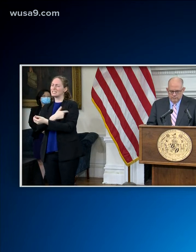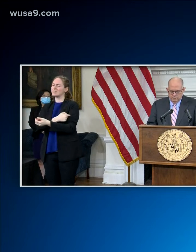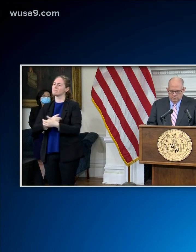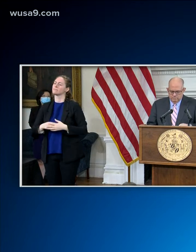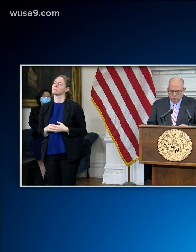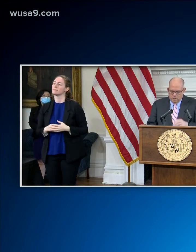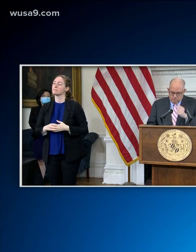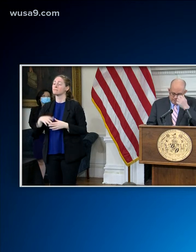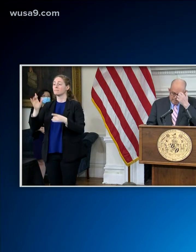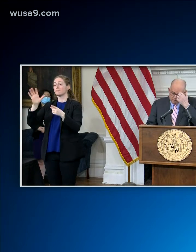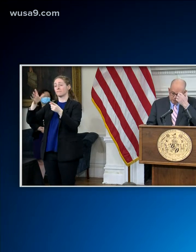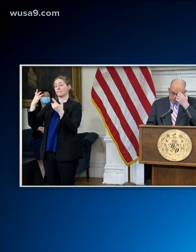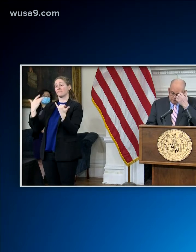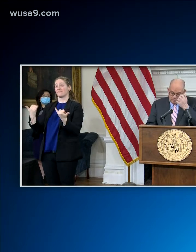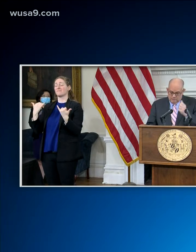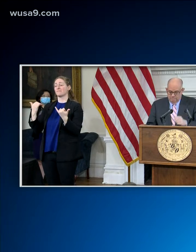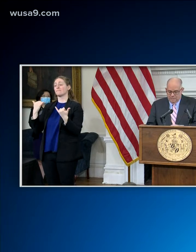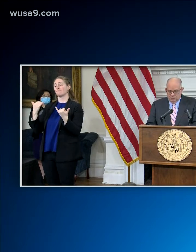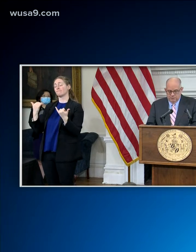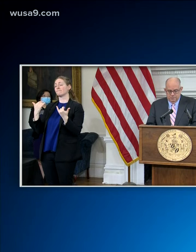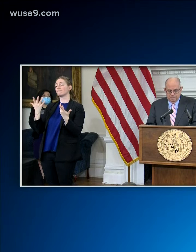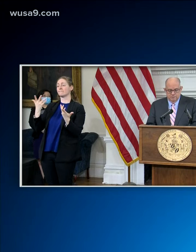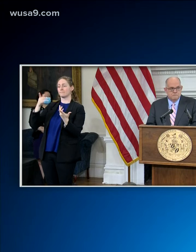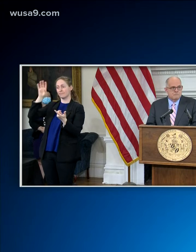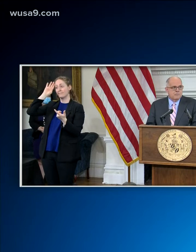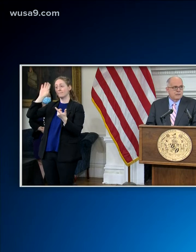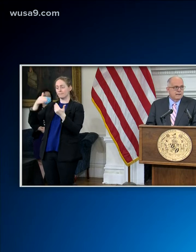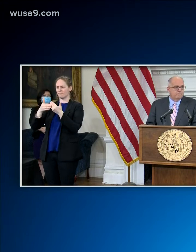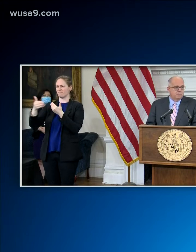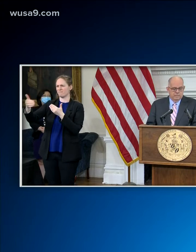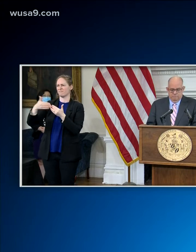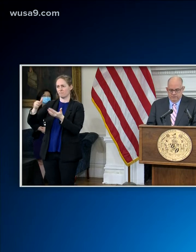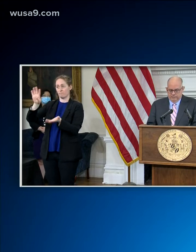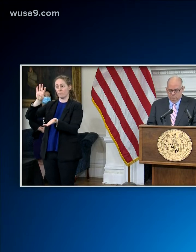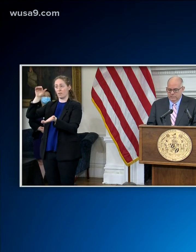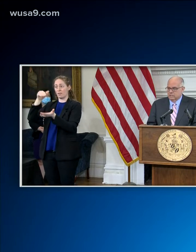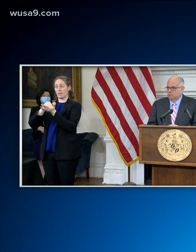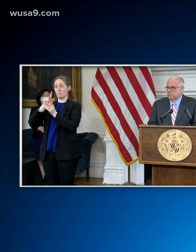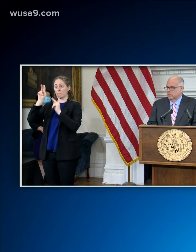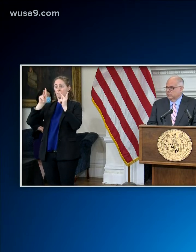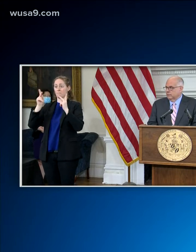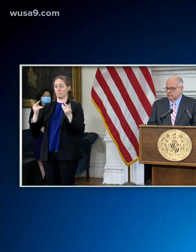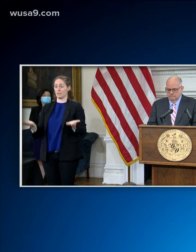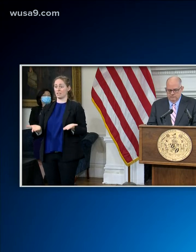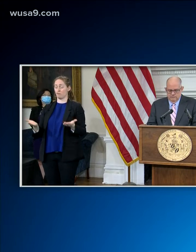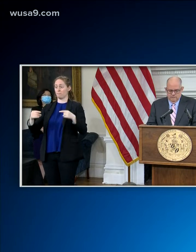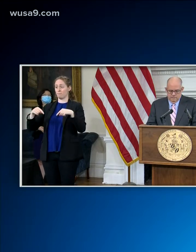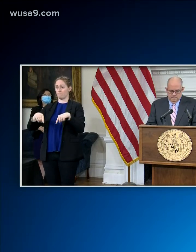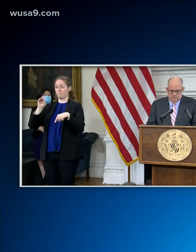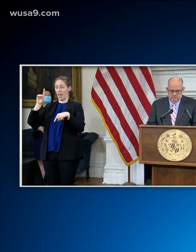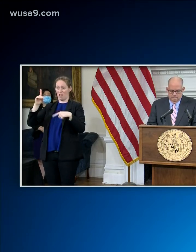More than 400,000 Marylanders have been infected by COVID-19.